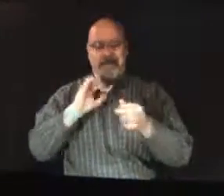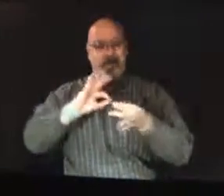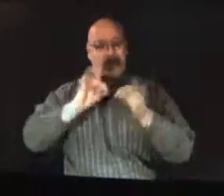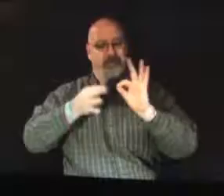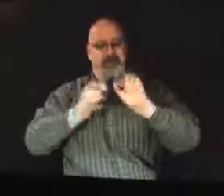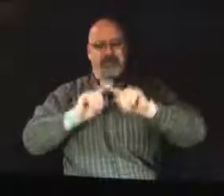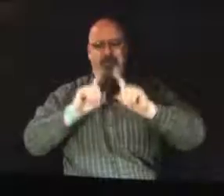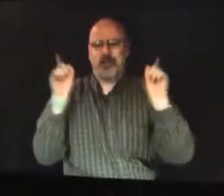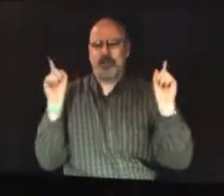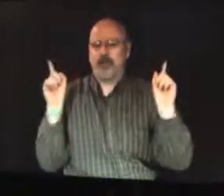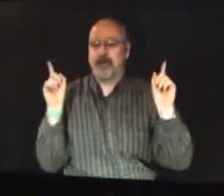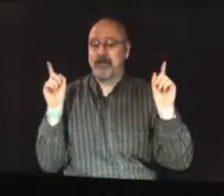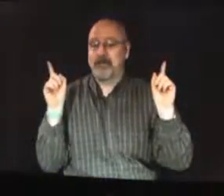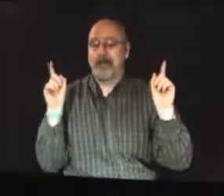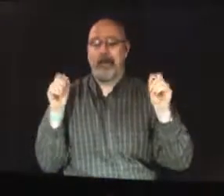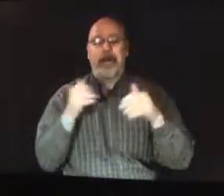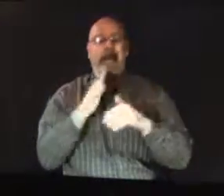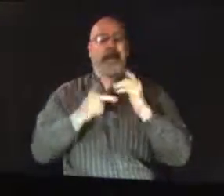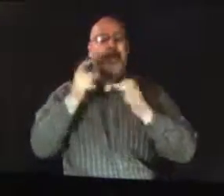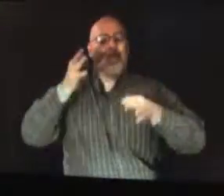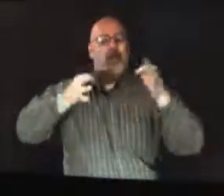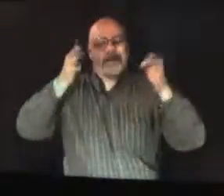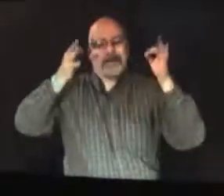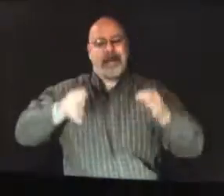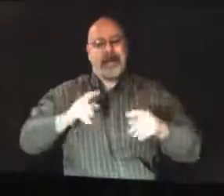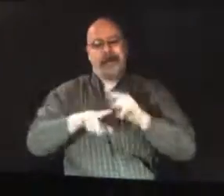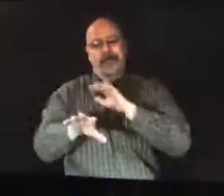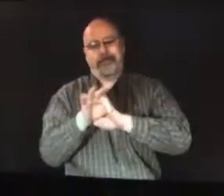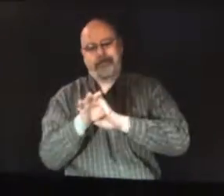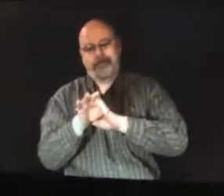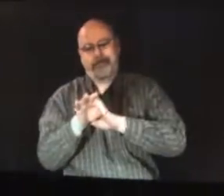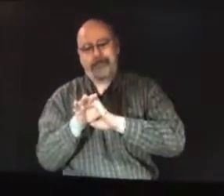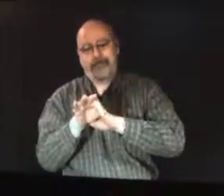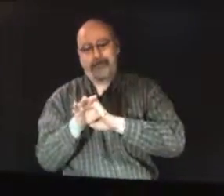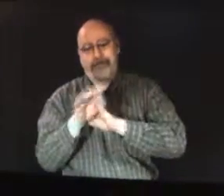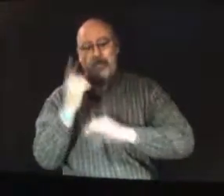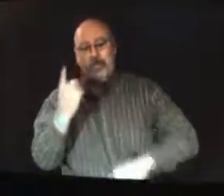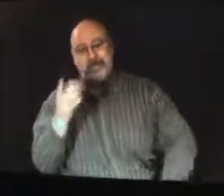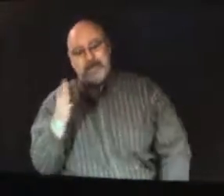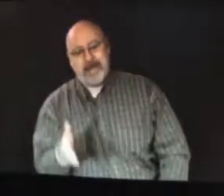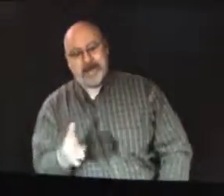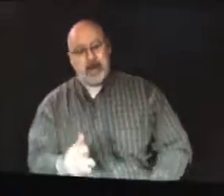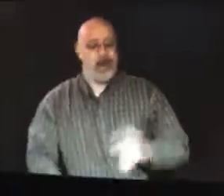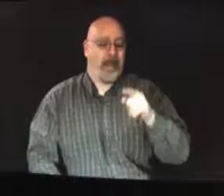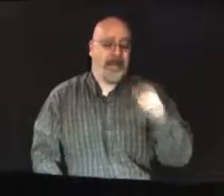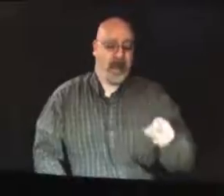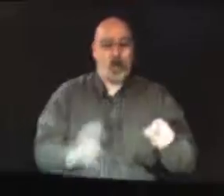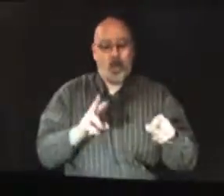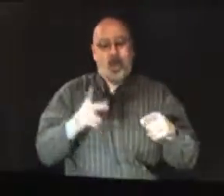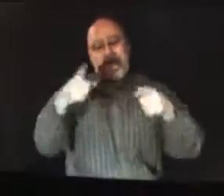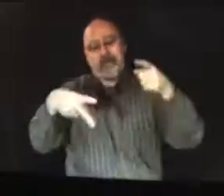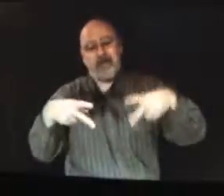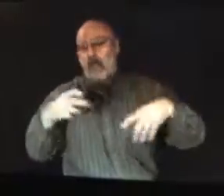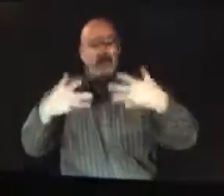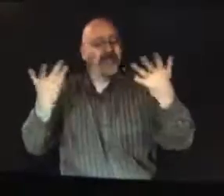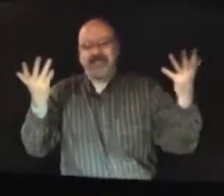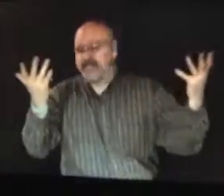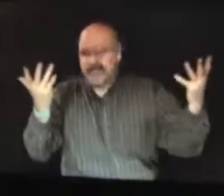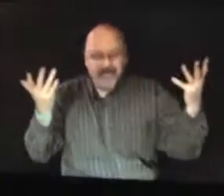among different ways of putting a sentence and how to spell something out. It's really a big mess. And